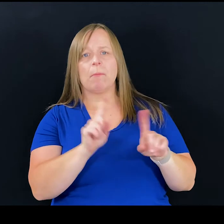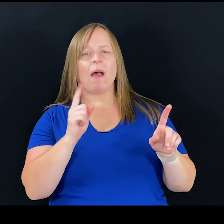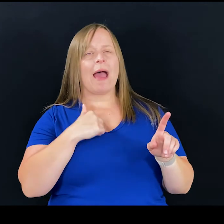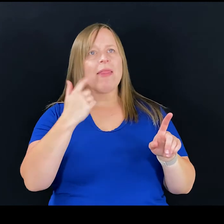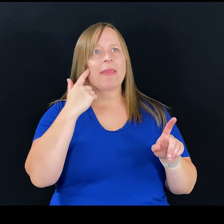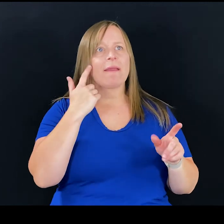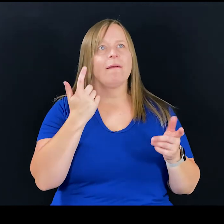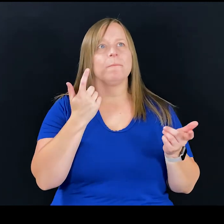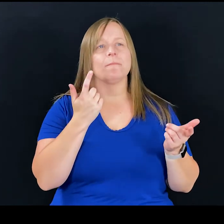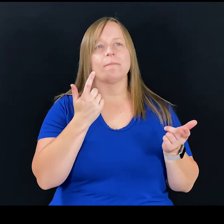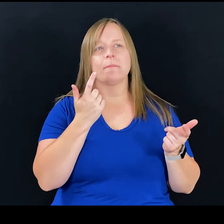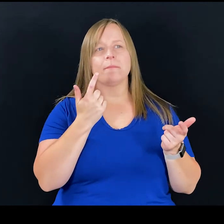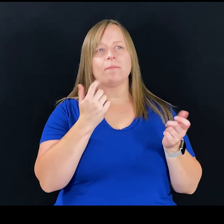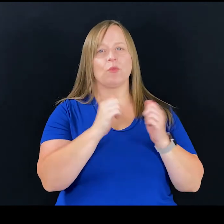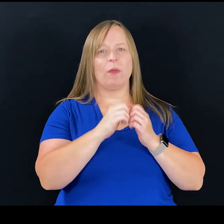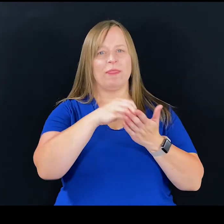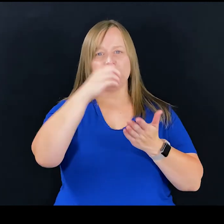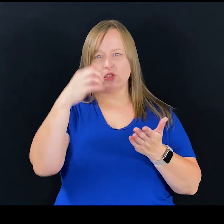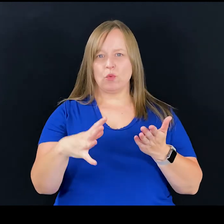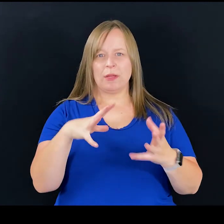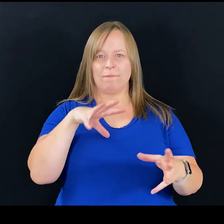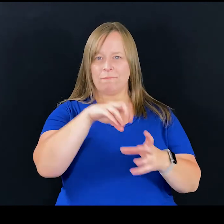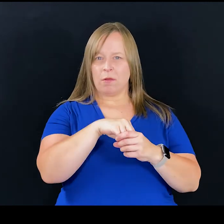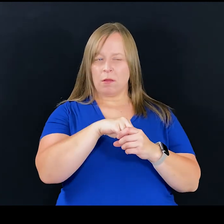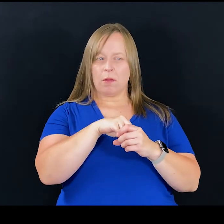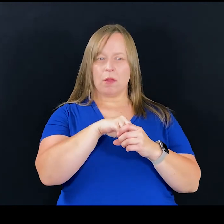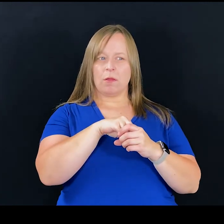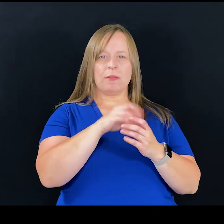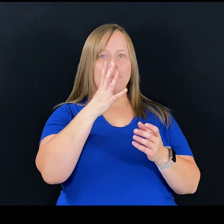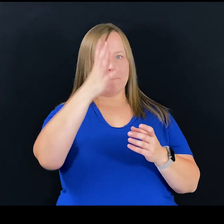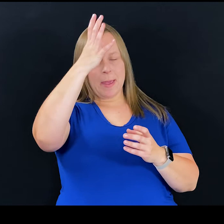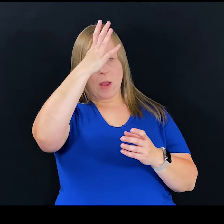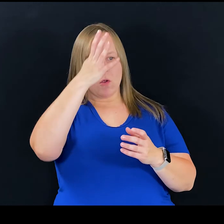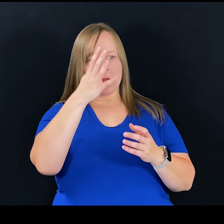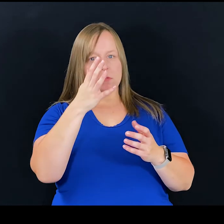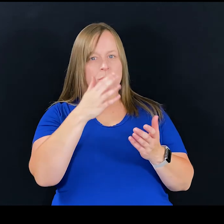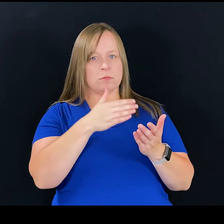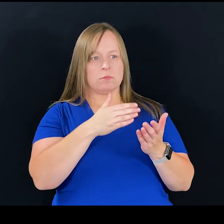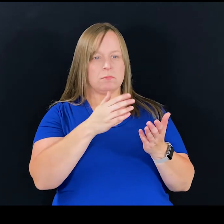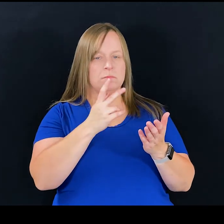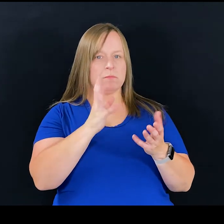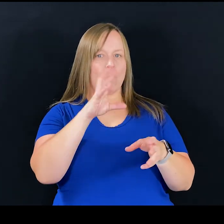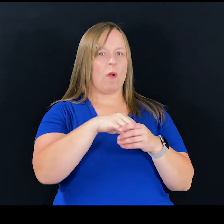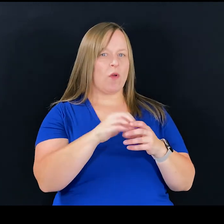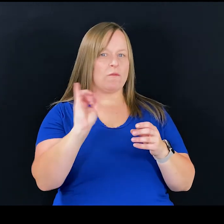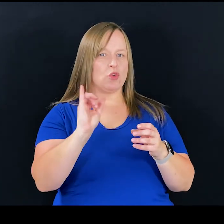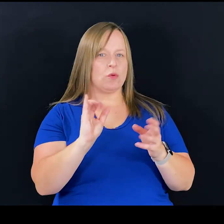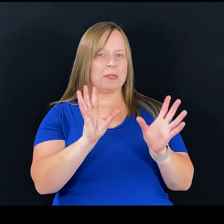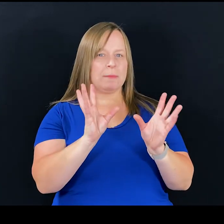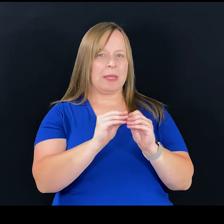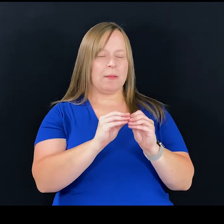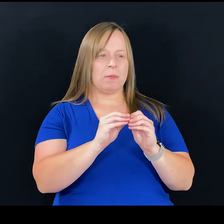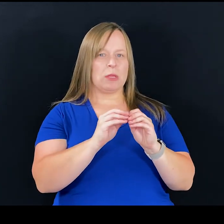constraint. But I think with the student involved, the parents are oftentimes more involved.